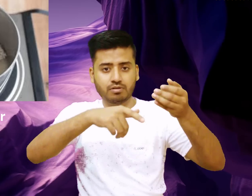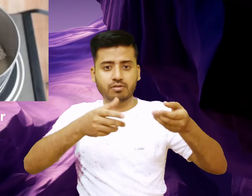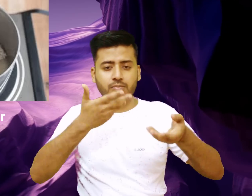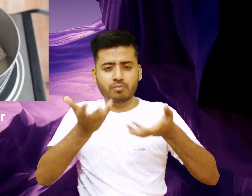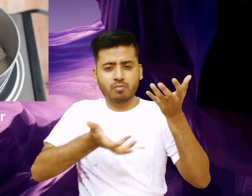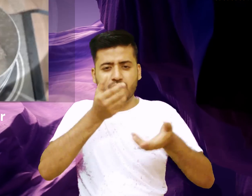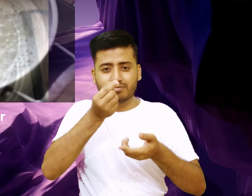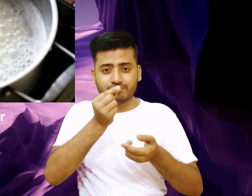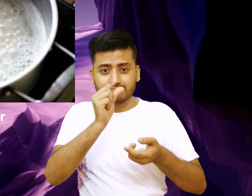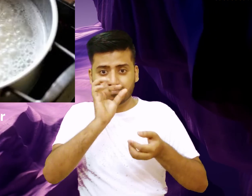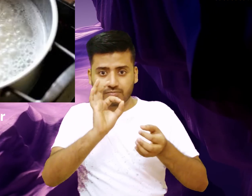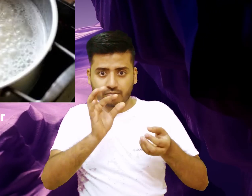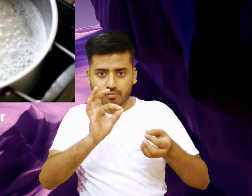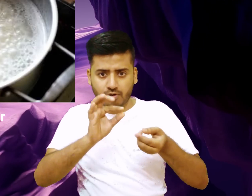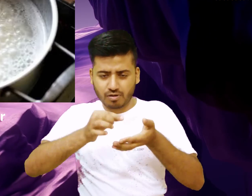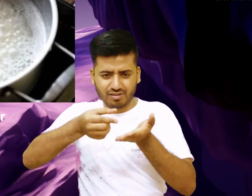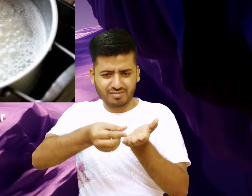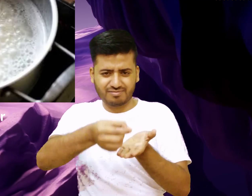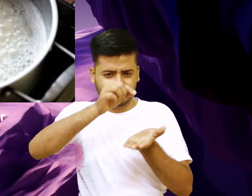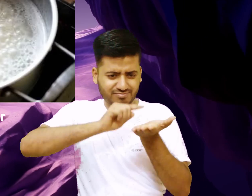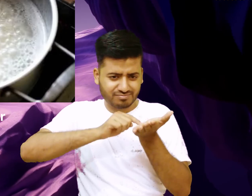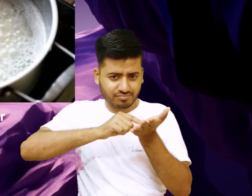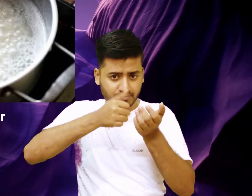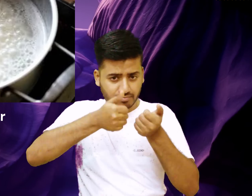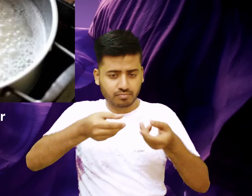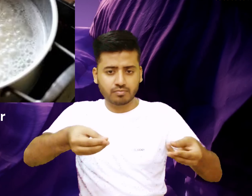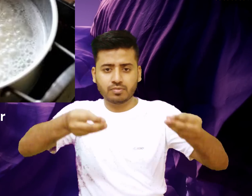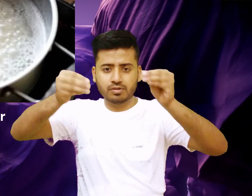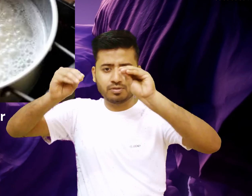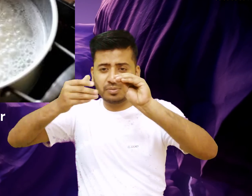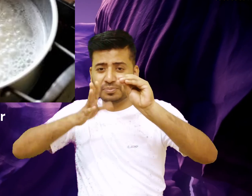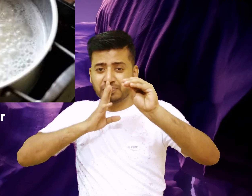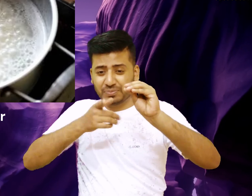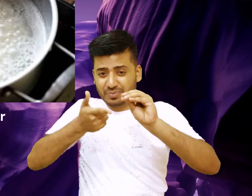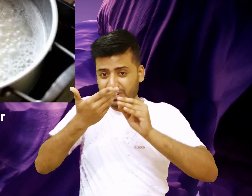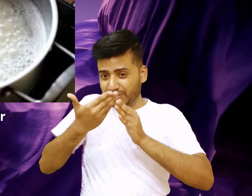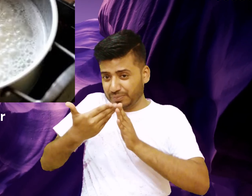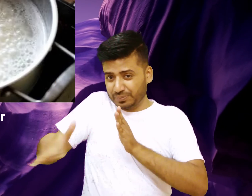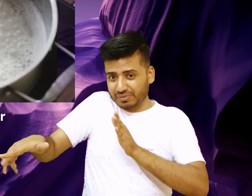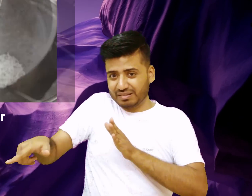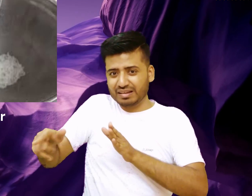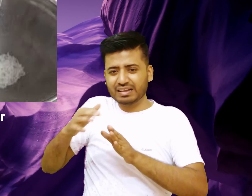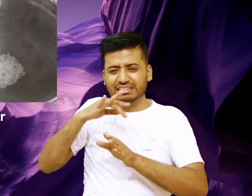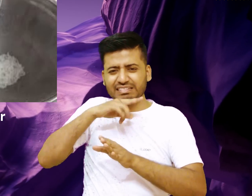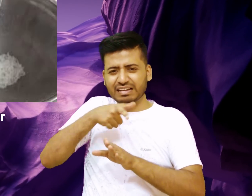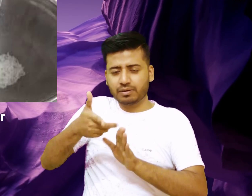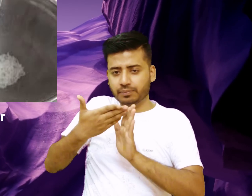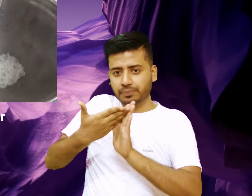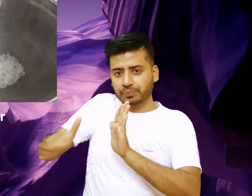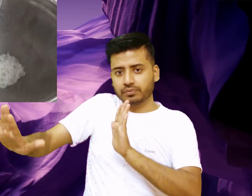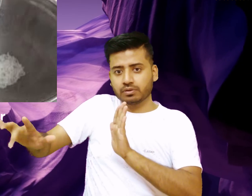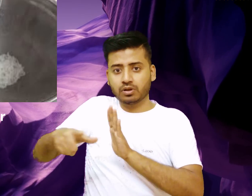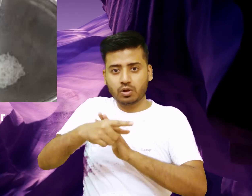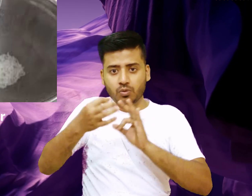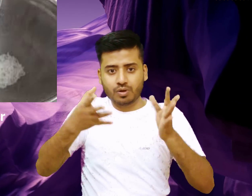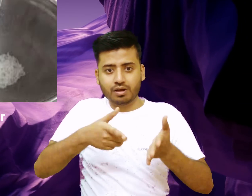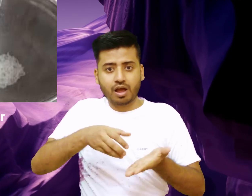sugar levels, especially white rice, the cooking method, boiling or steaming, doesn't significantly alter the impact on blood